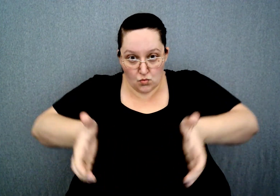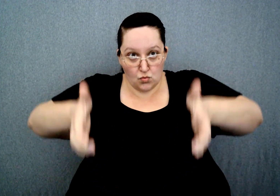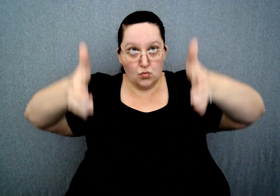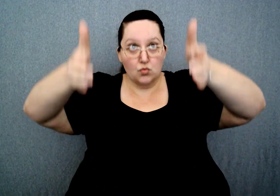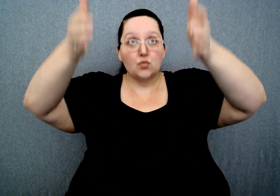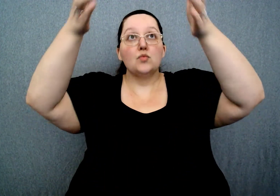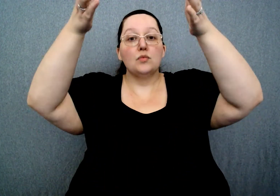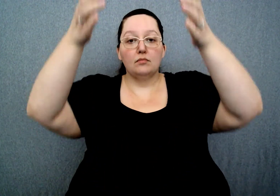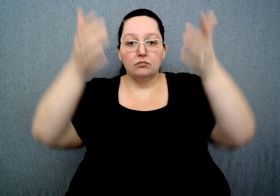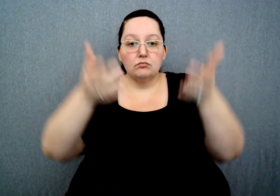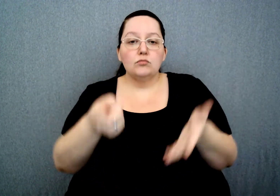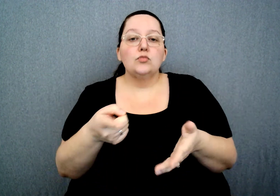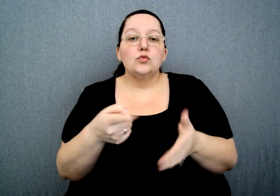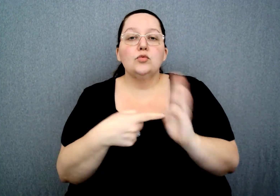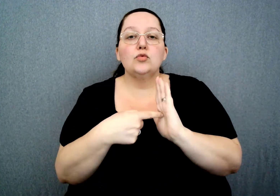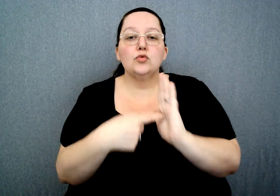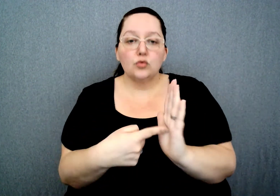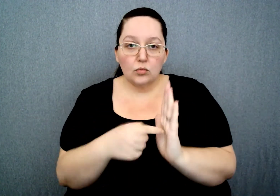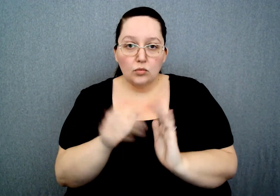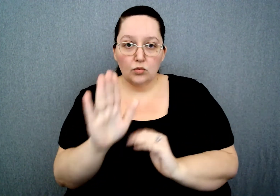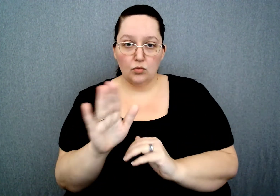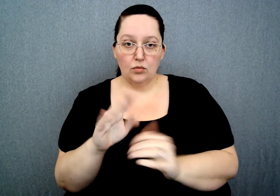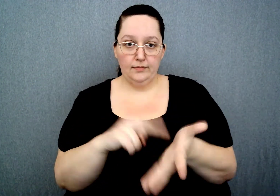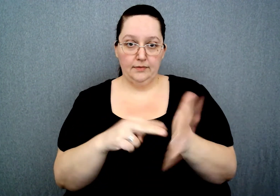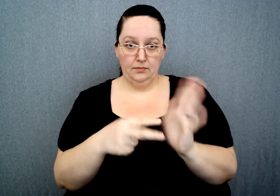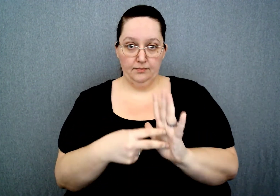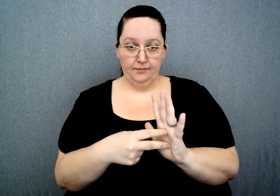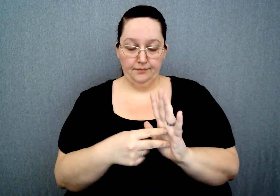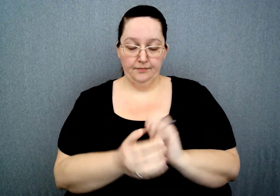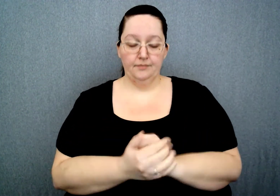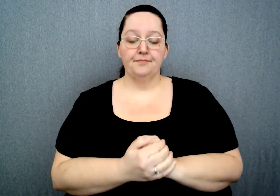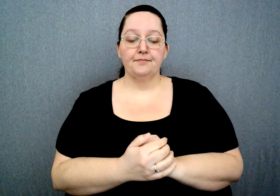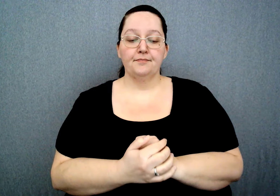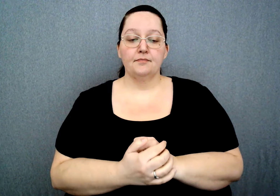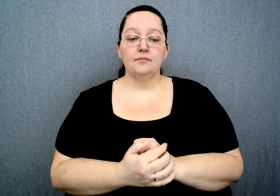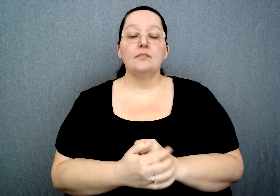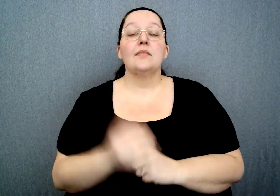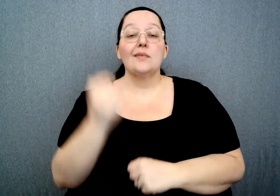Very tall and skinny. It's up to you. Show what you mean.